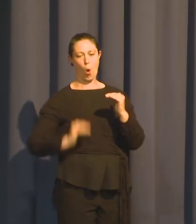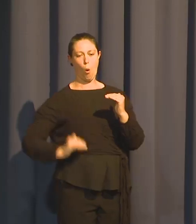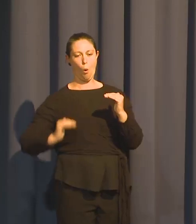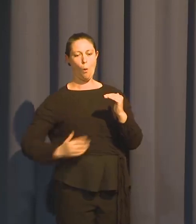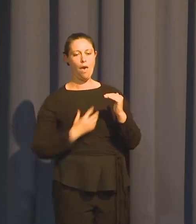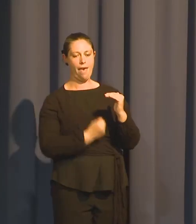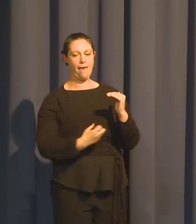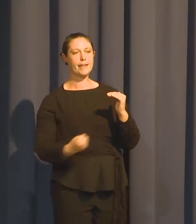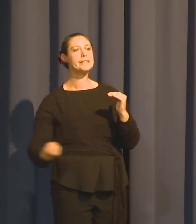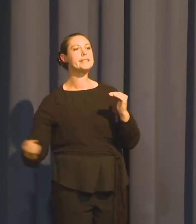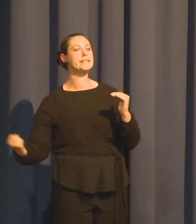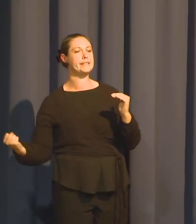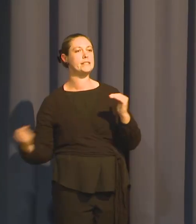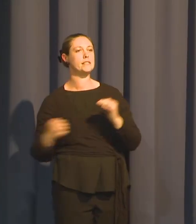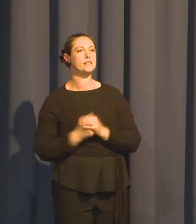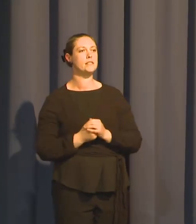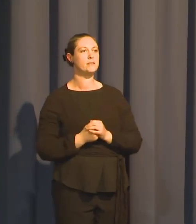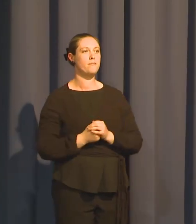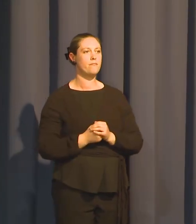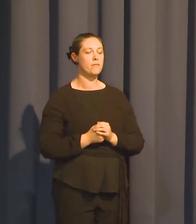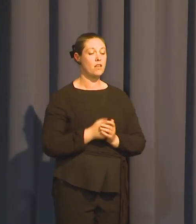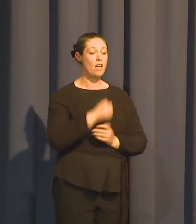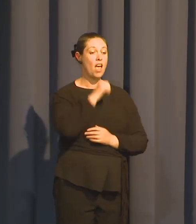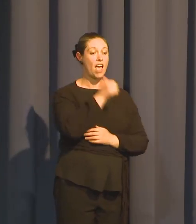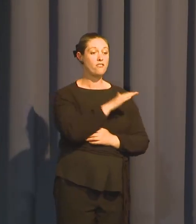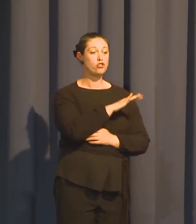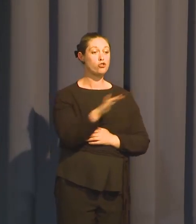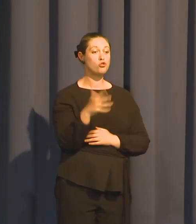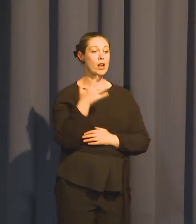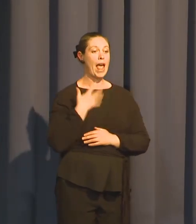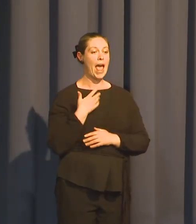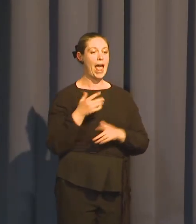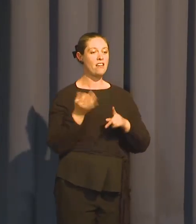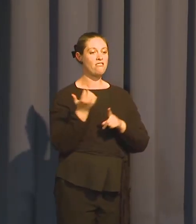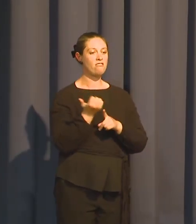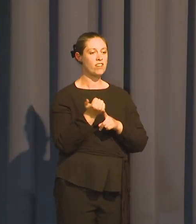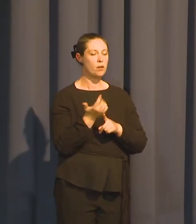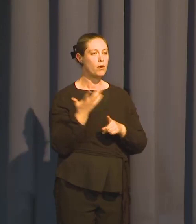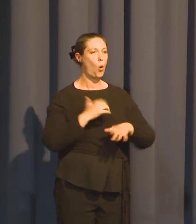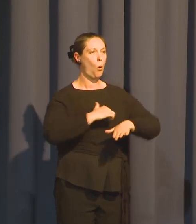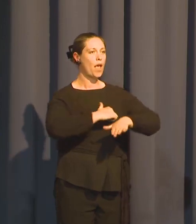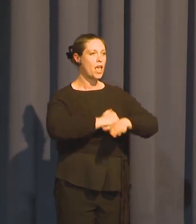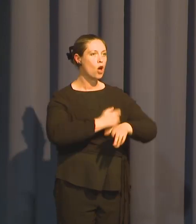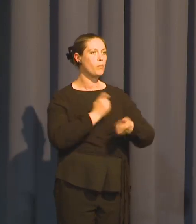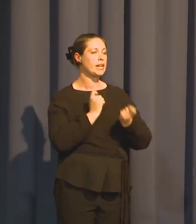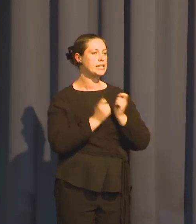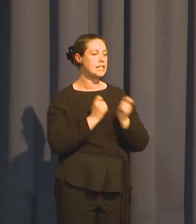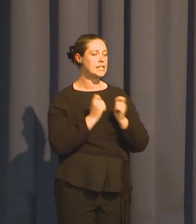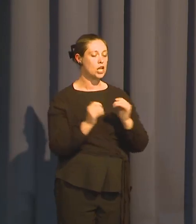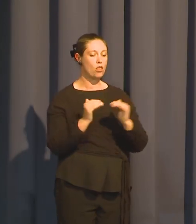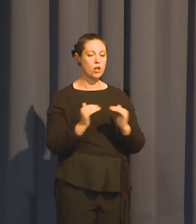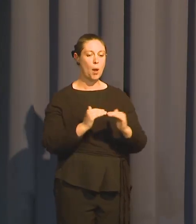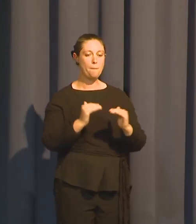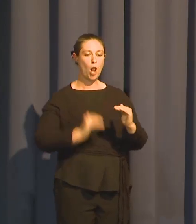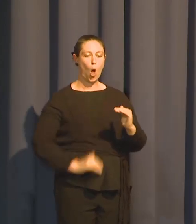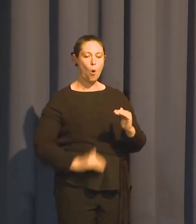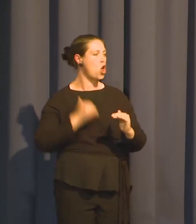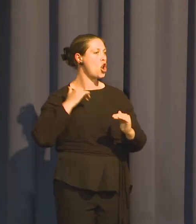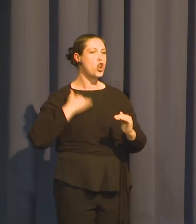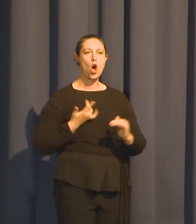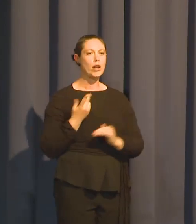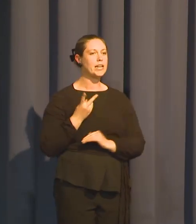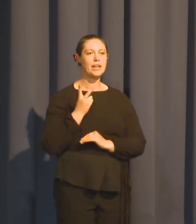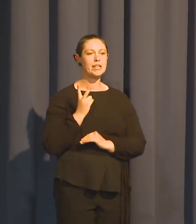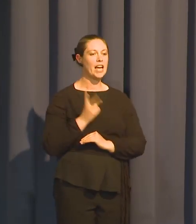For children who had a finger or heel prick test that was below the threshold, there's no need to repeat this.